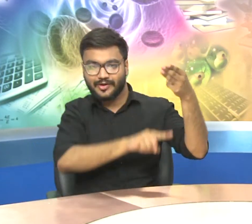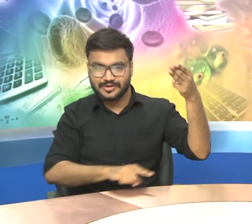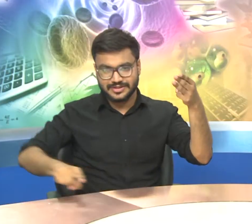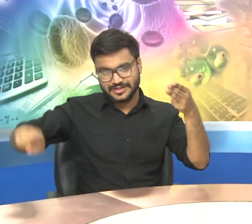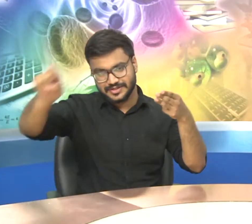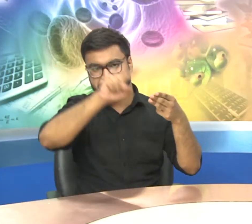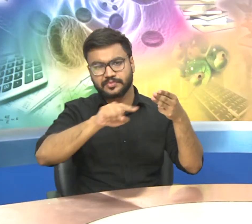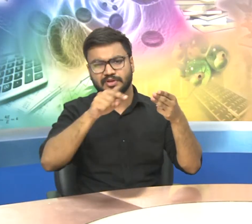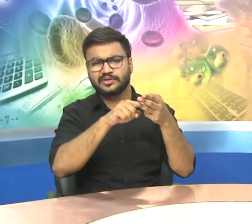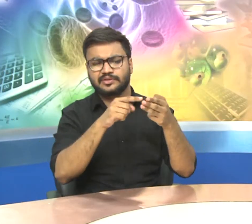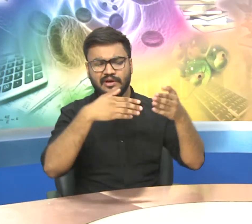Ecosystem.